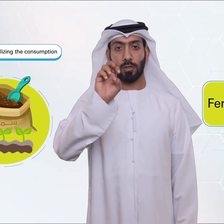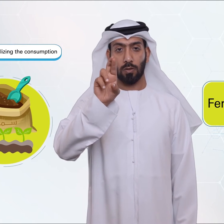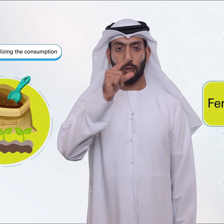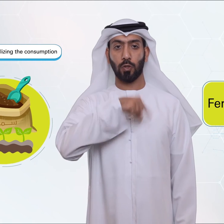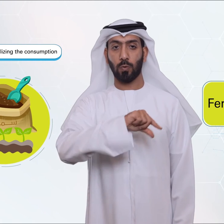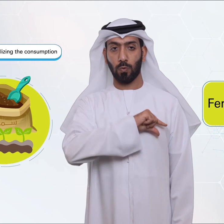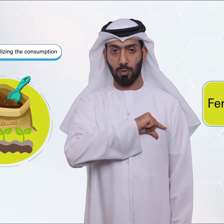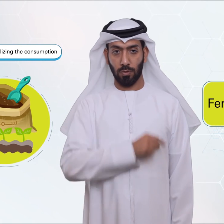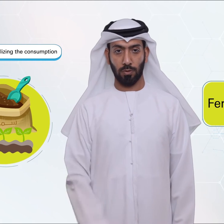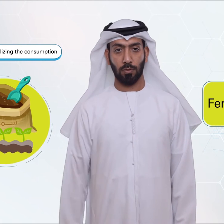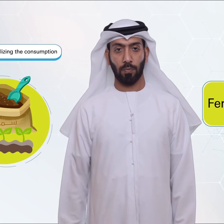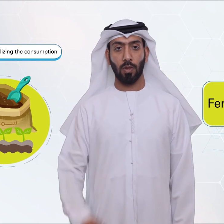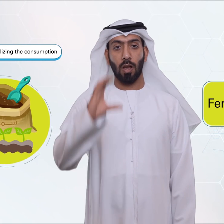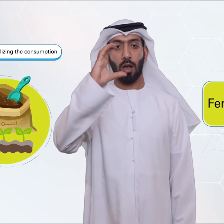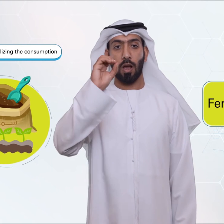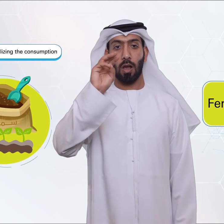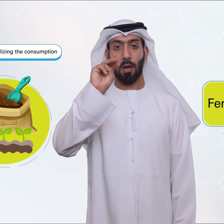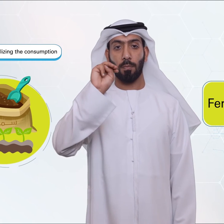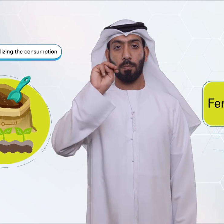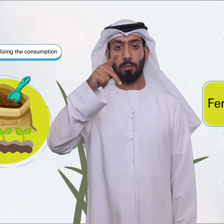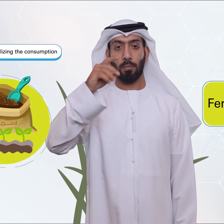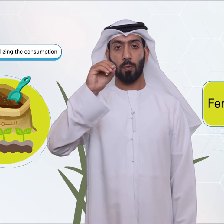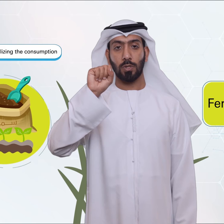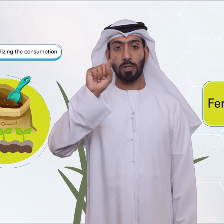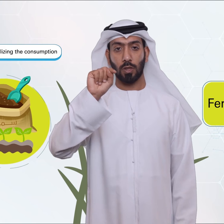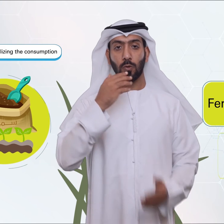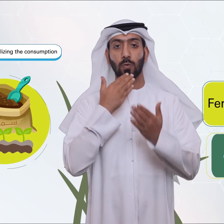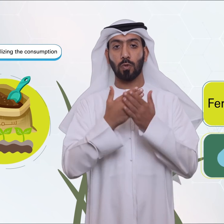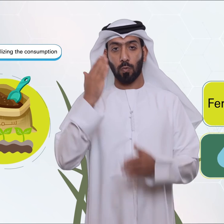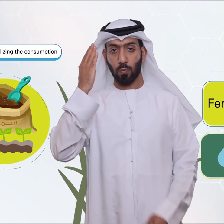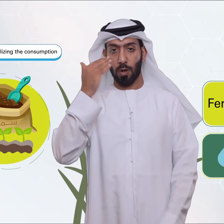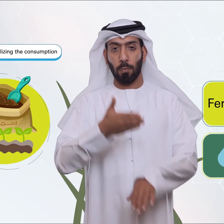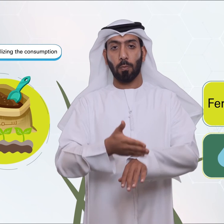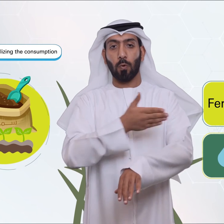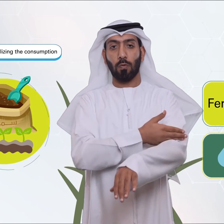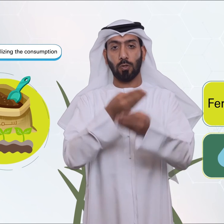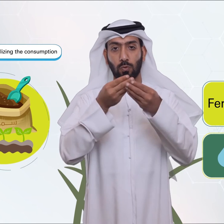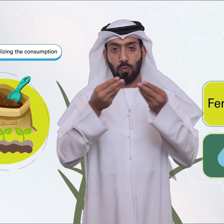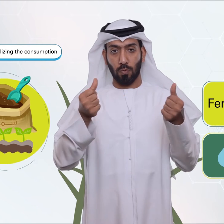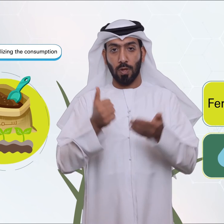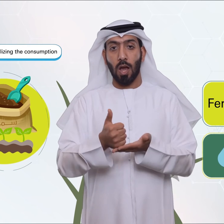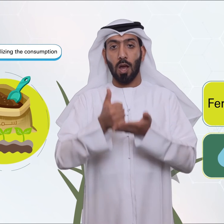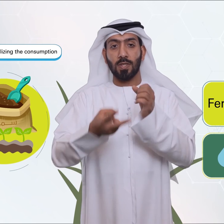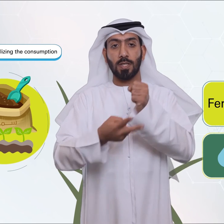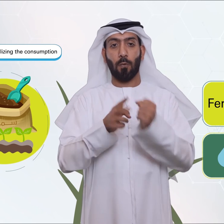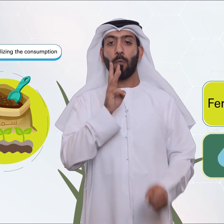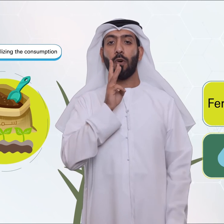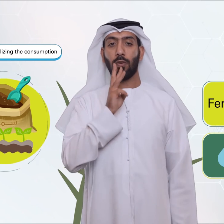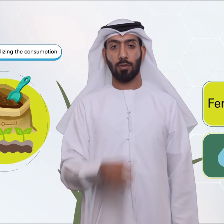the right compost improves soil structure, thus helping it to retain water and moisture for longer periods,